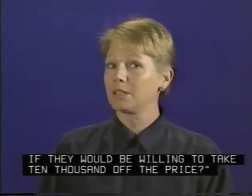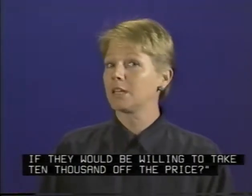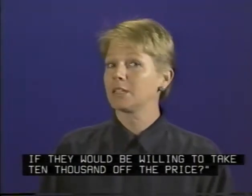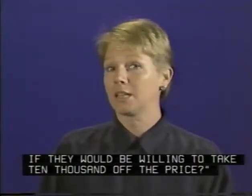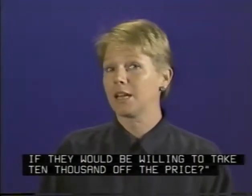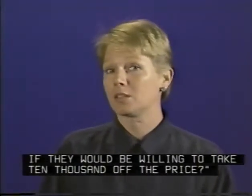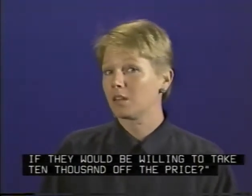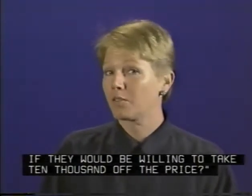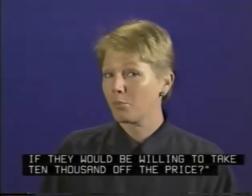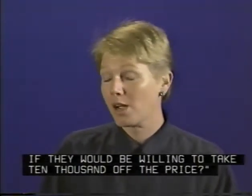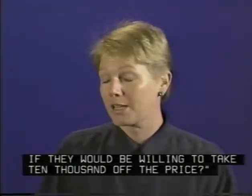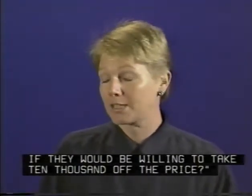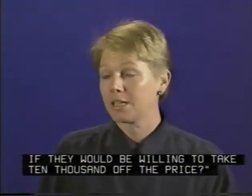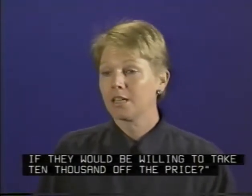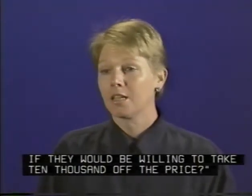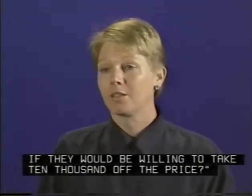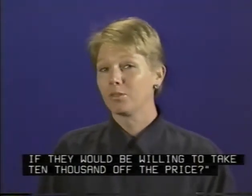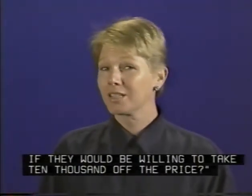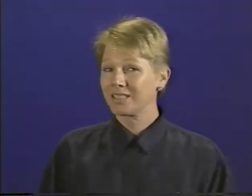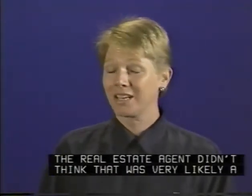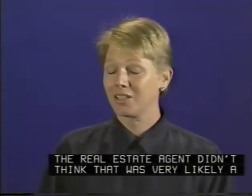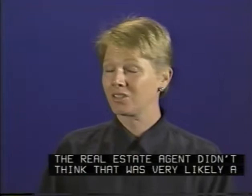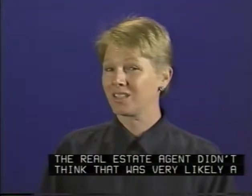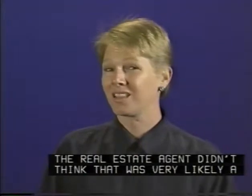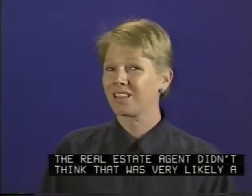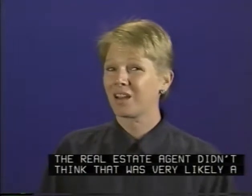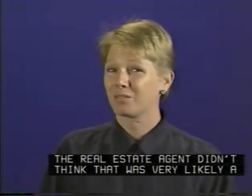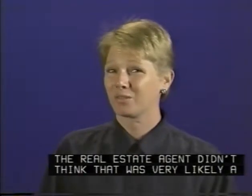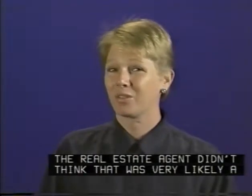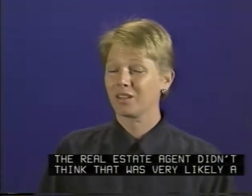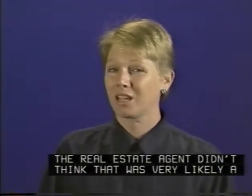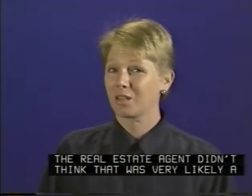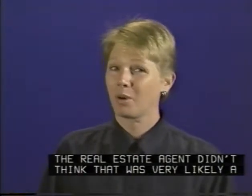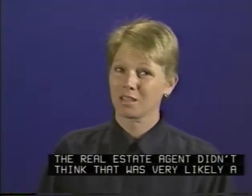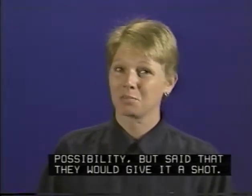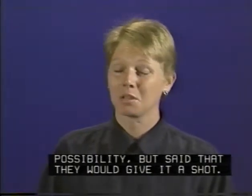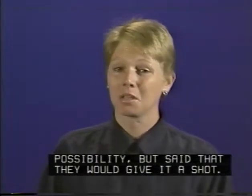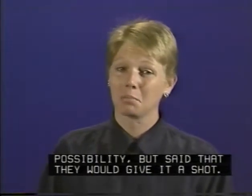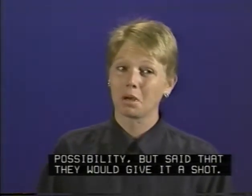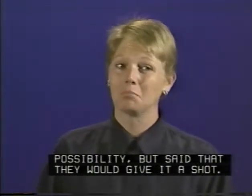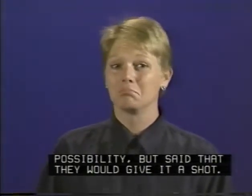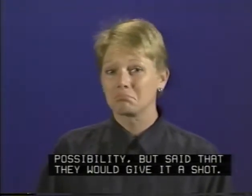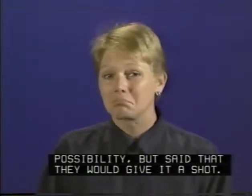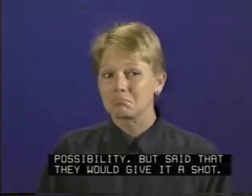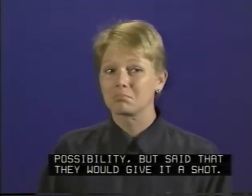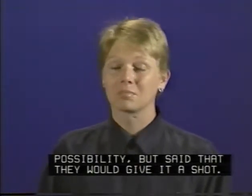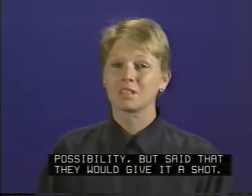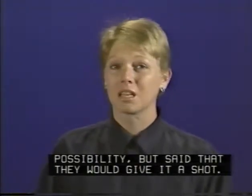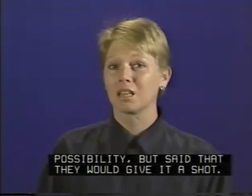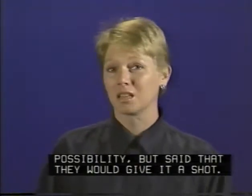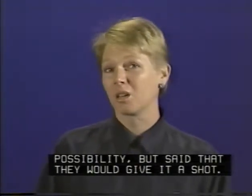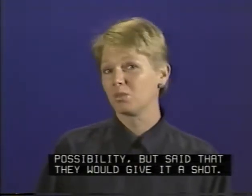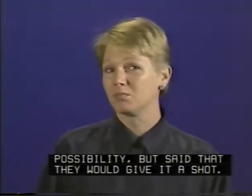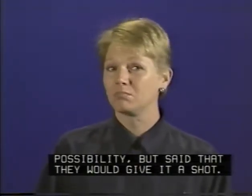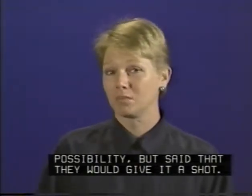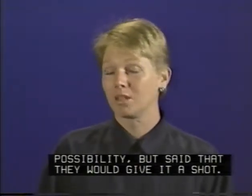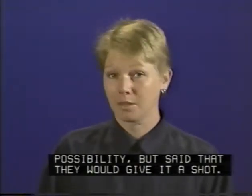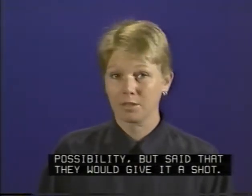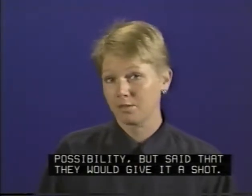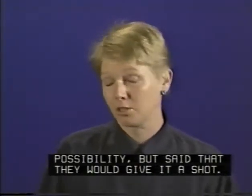take $10,000 off the price? The real estate agent didn't think that was a very likely possibility, but said that they would give it a